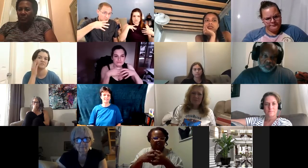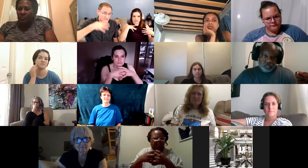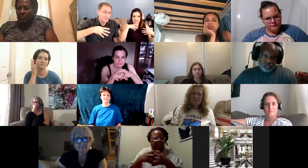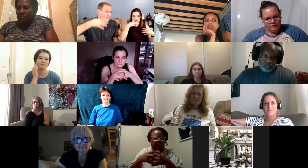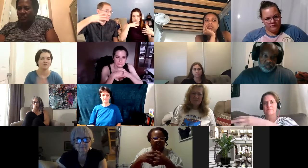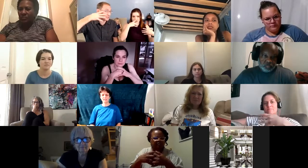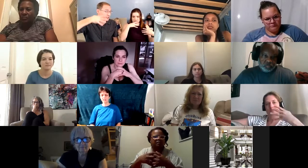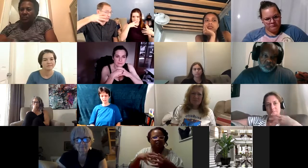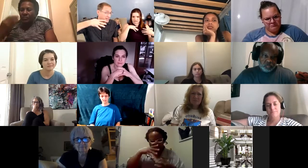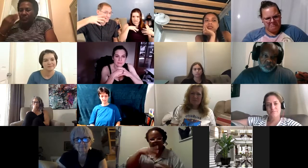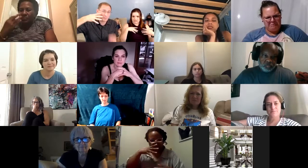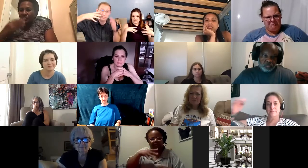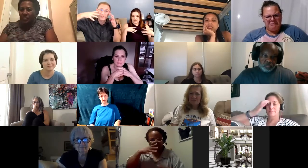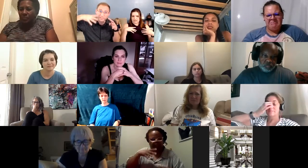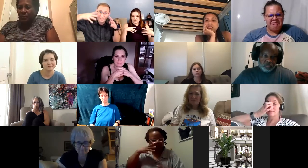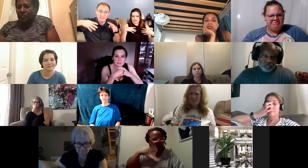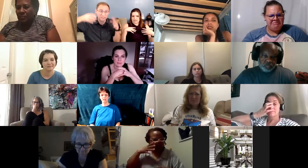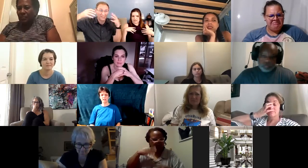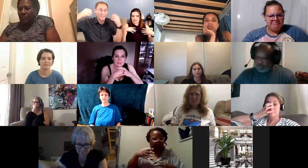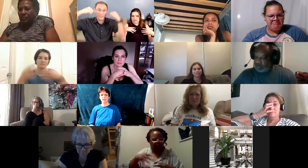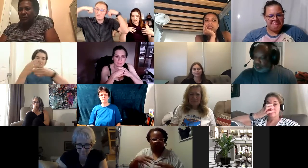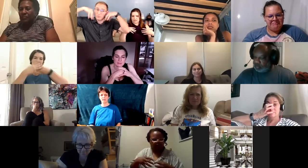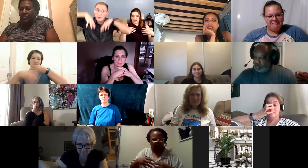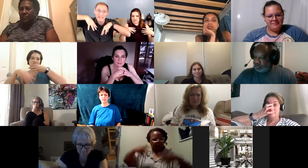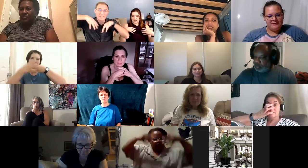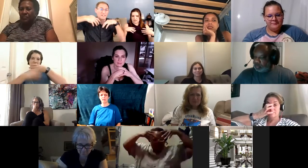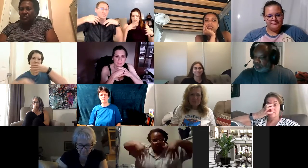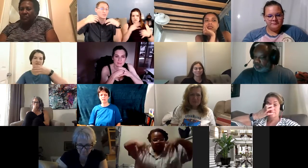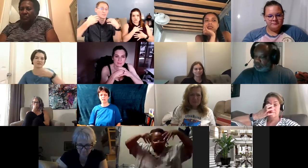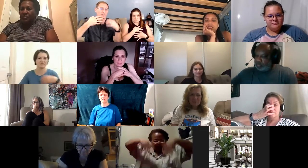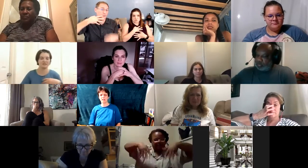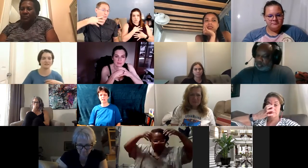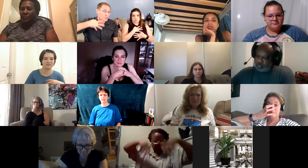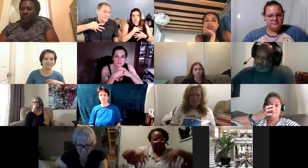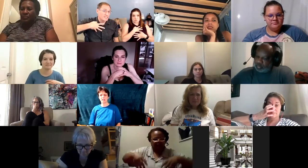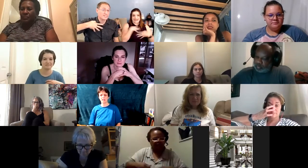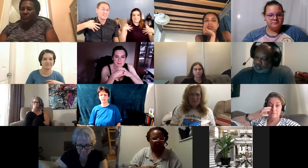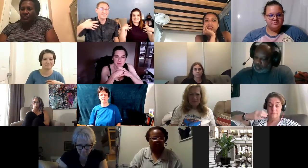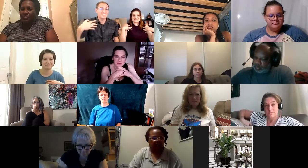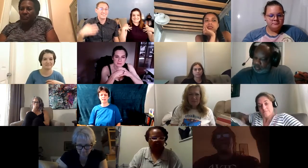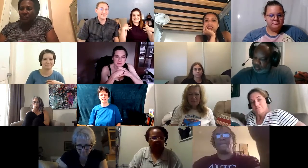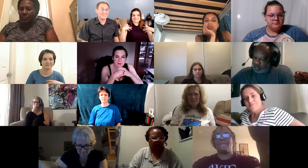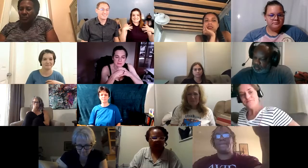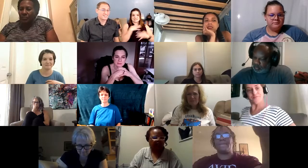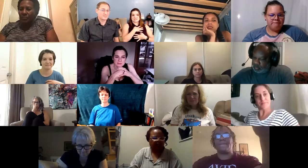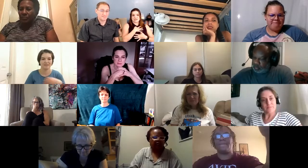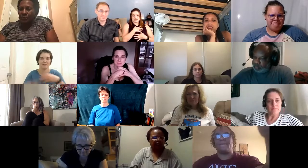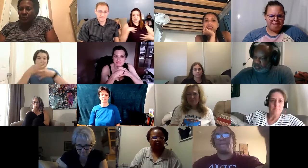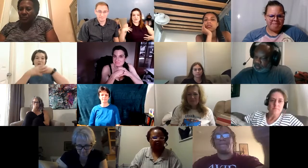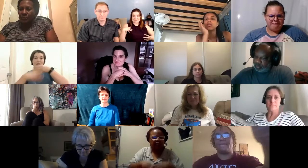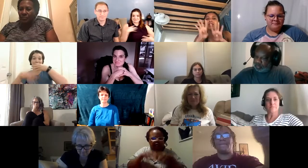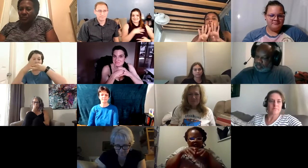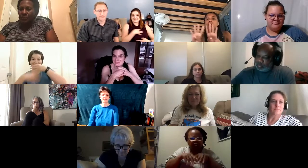your nose is running, you're crying like profusely, you're sweating, you're drooling.